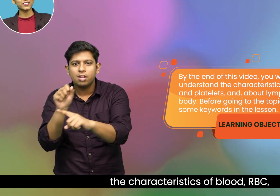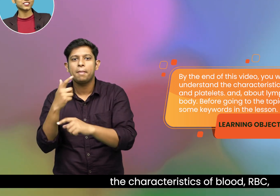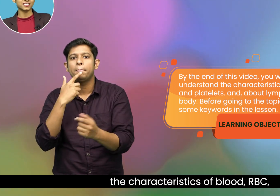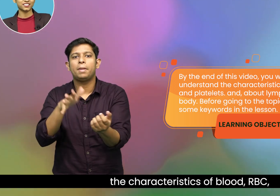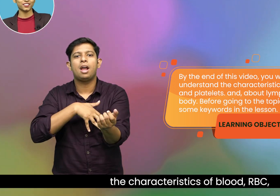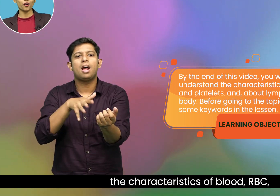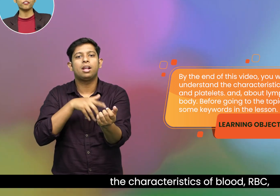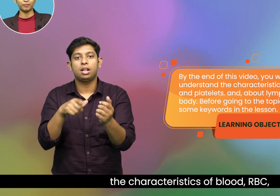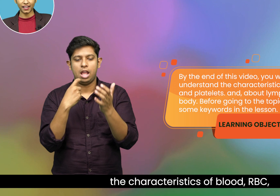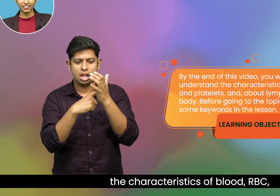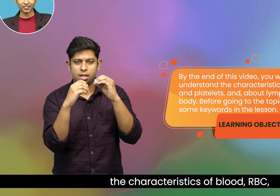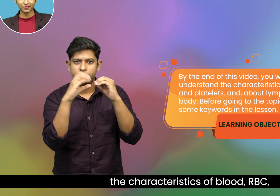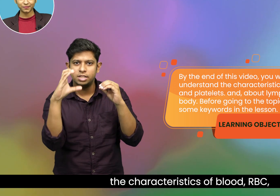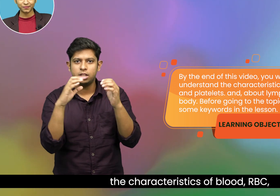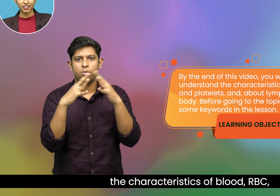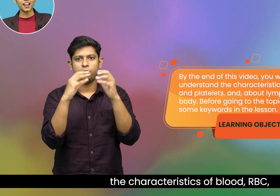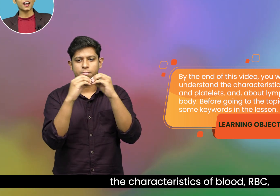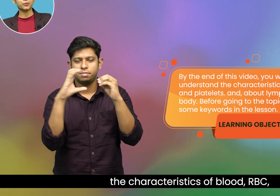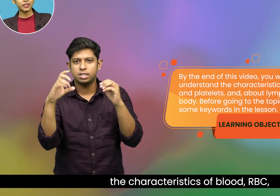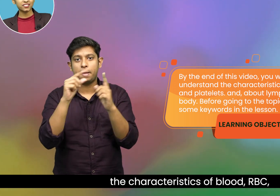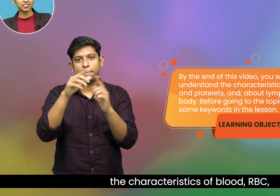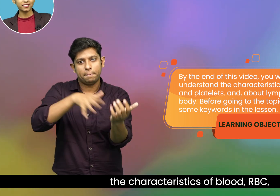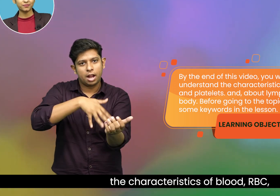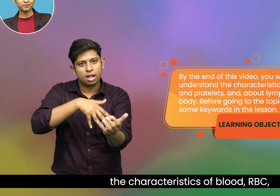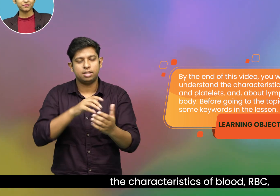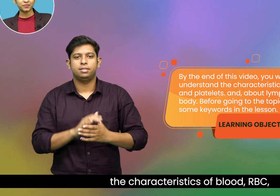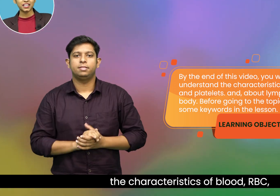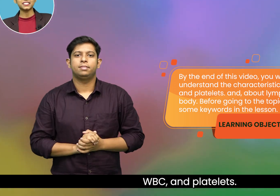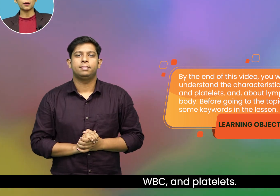the characteristic of blood, RBC,